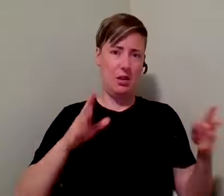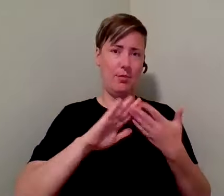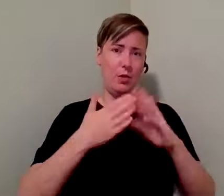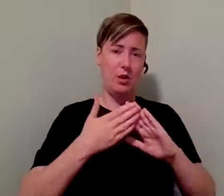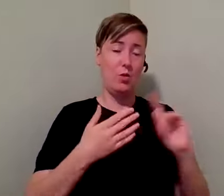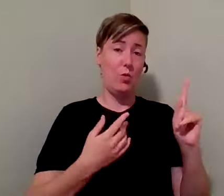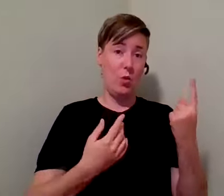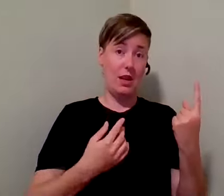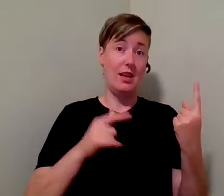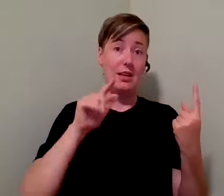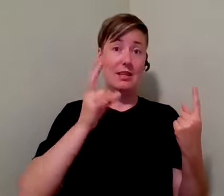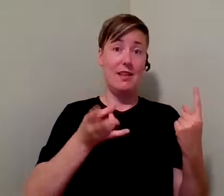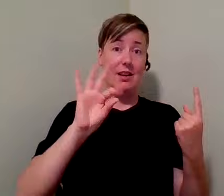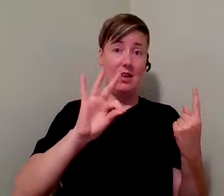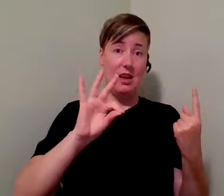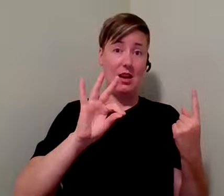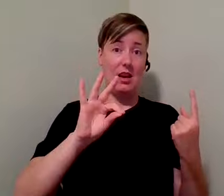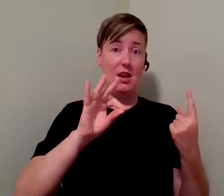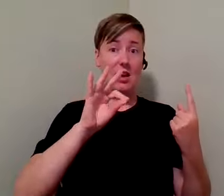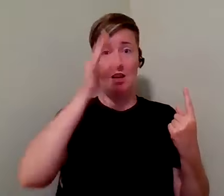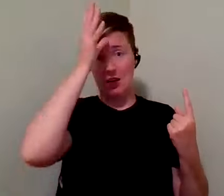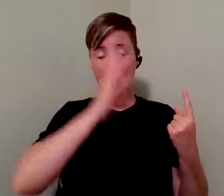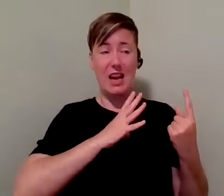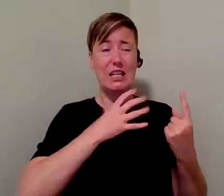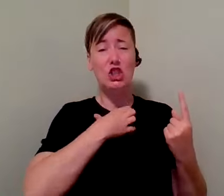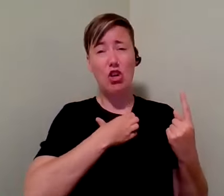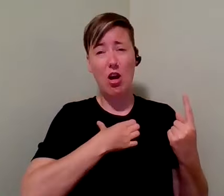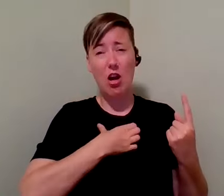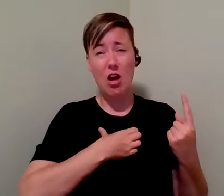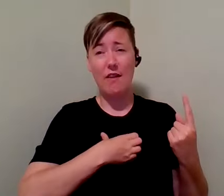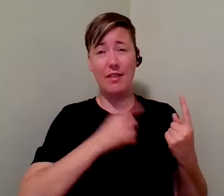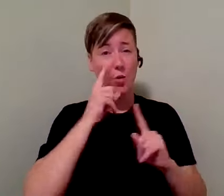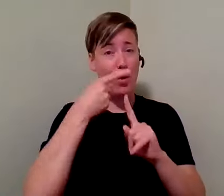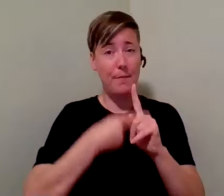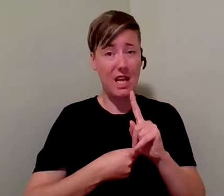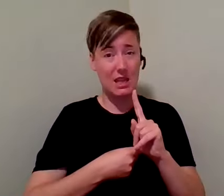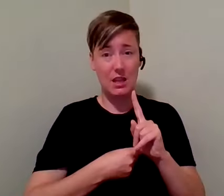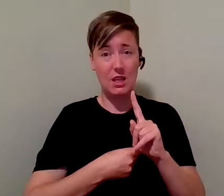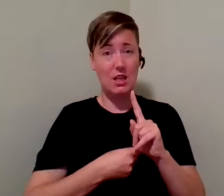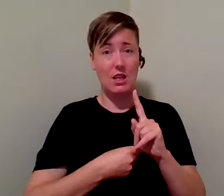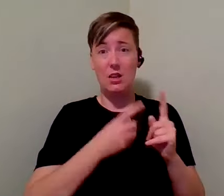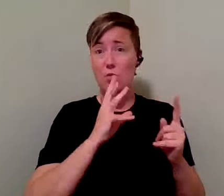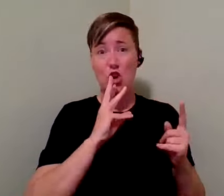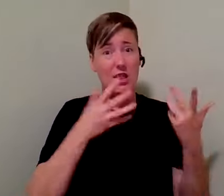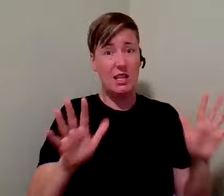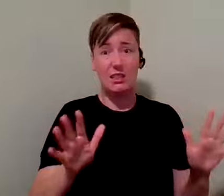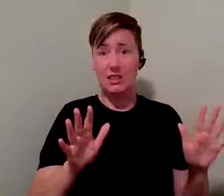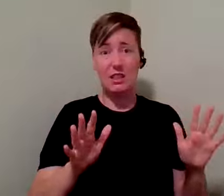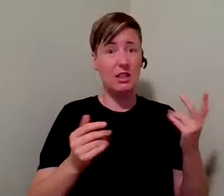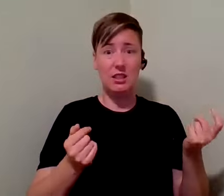had been starving for 1 month. He'd been living off water. So not an alcoholic. And 77 says maximum service to God and the